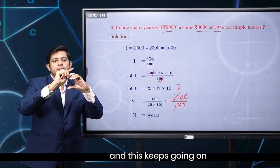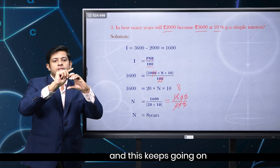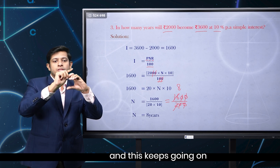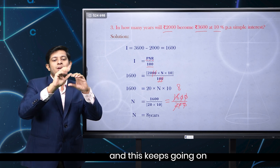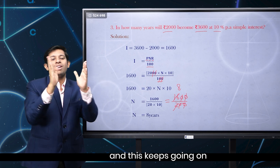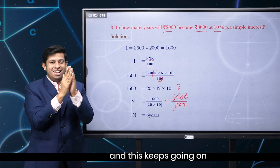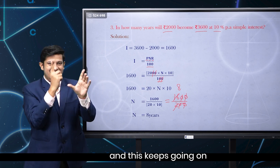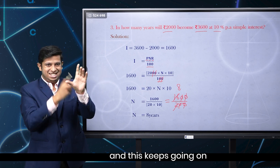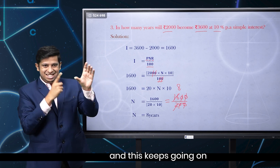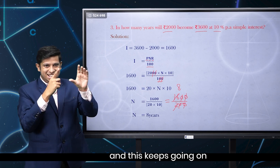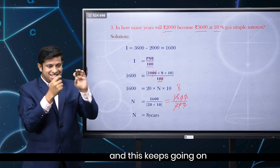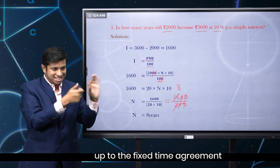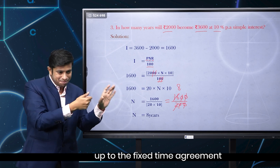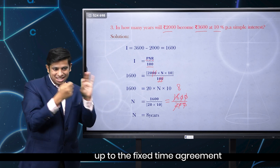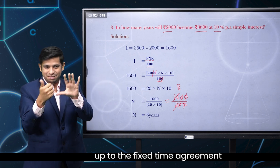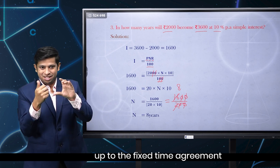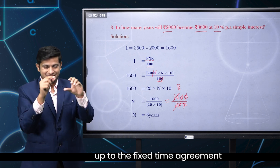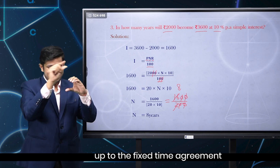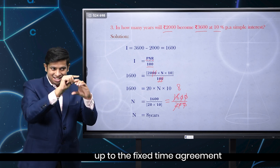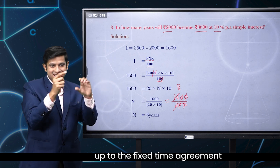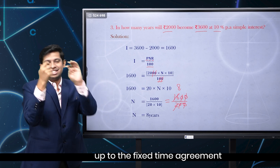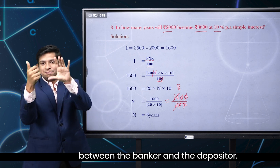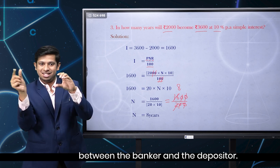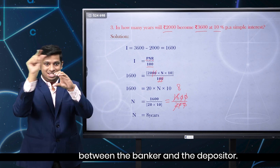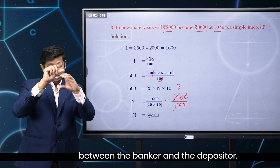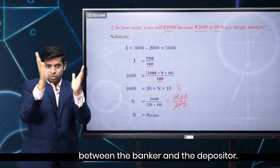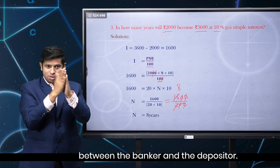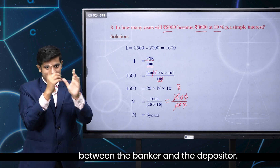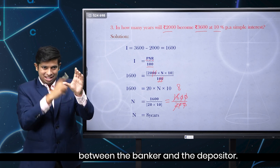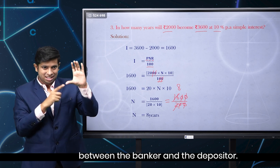this keeps going on up to the fixed time agreement between the banker and the depositor.